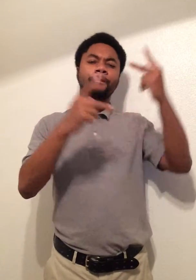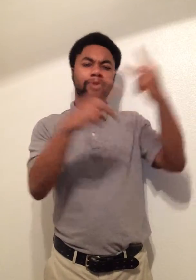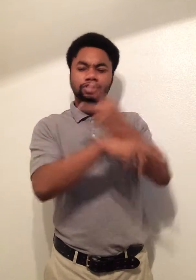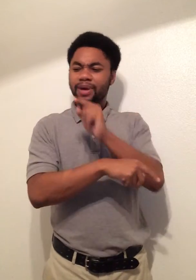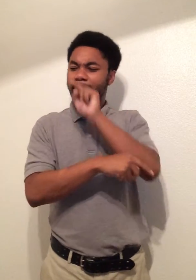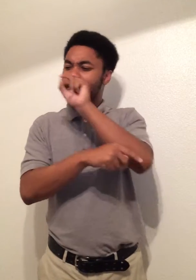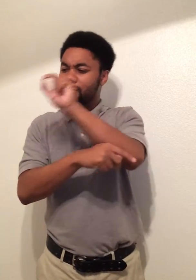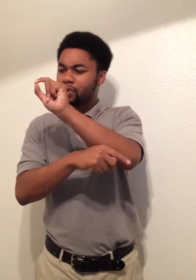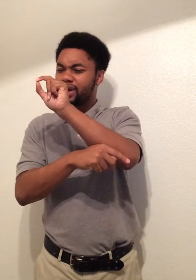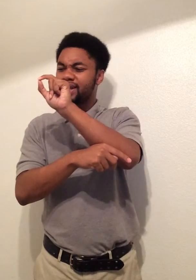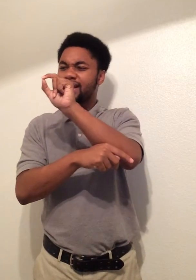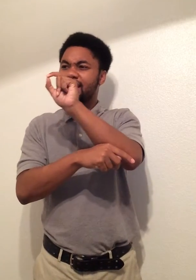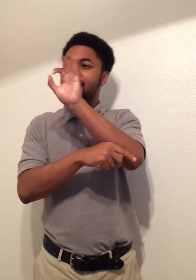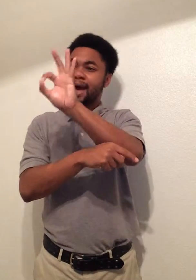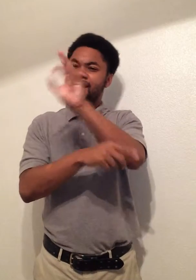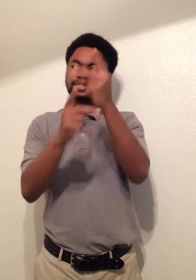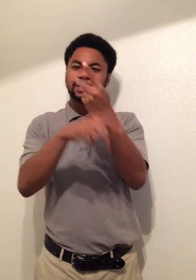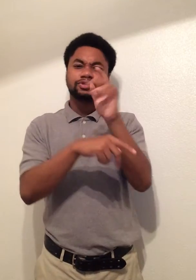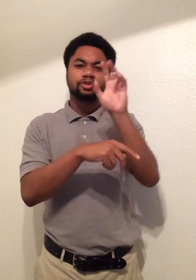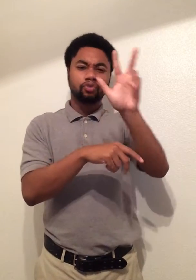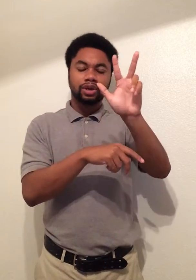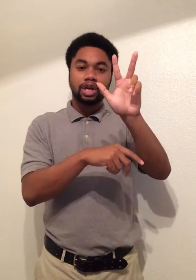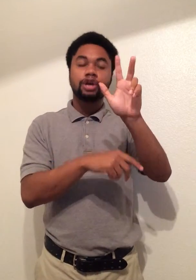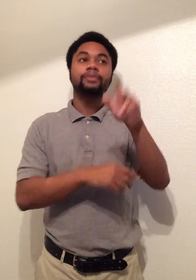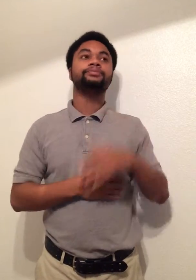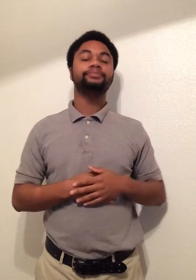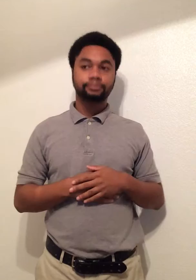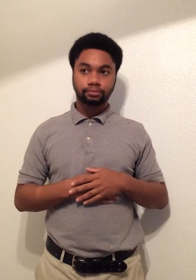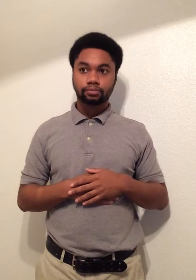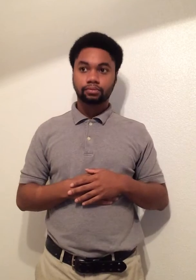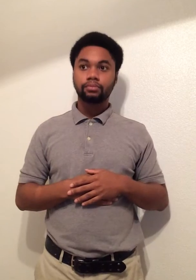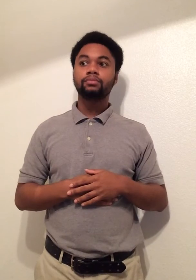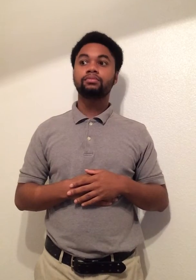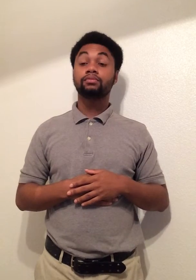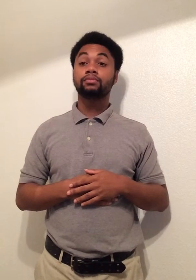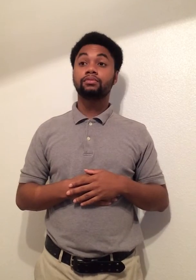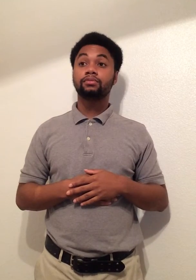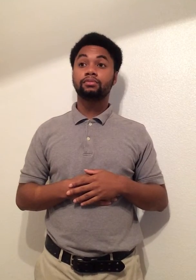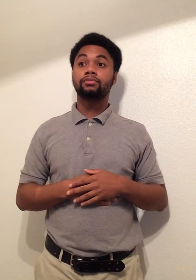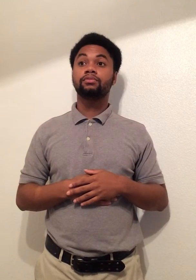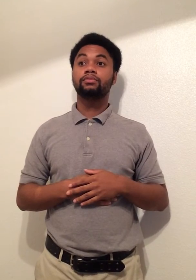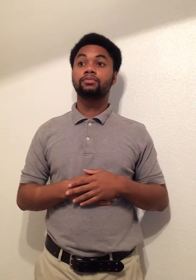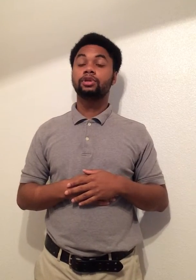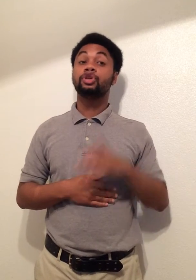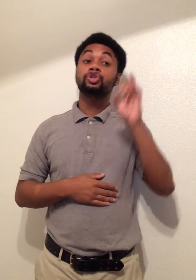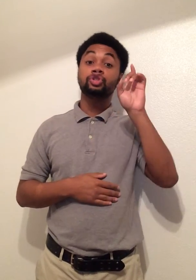should you have multiplied? 0.9 times 0.9 times